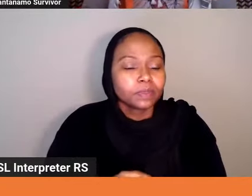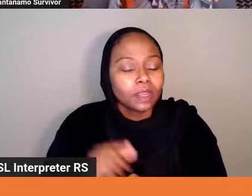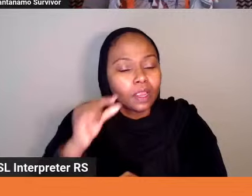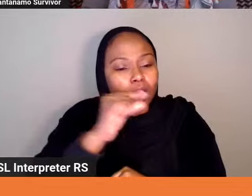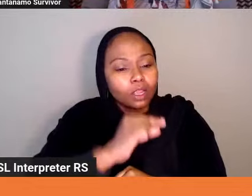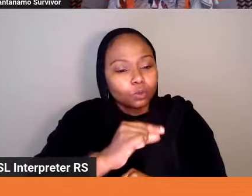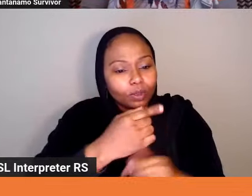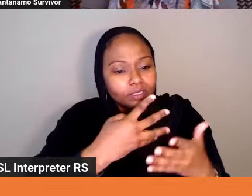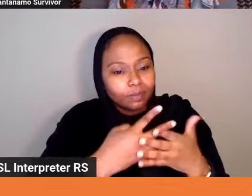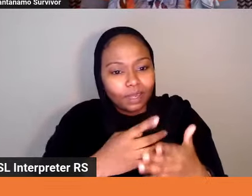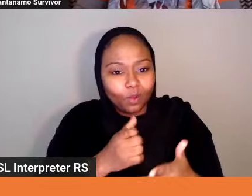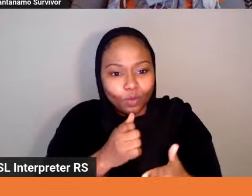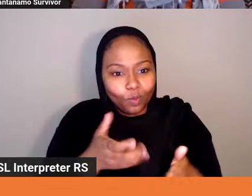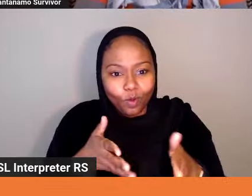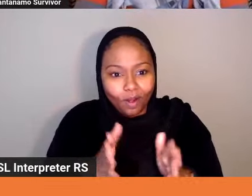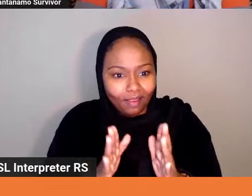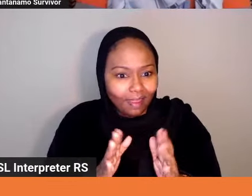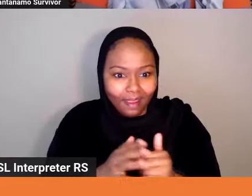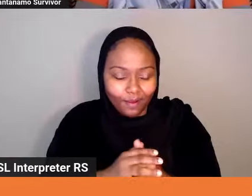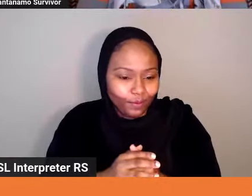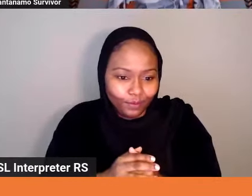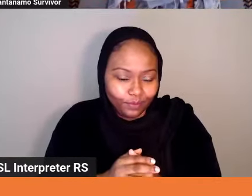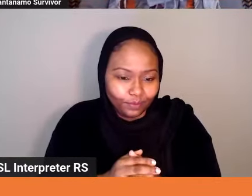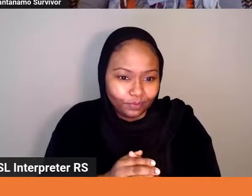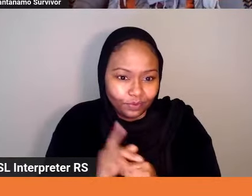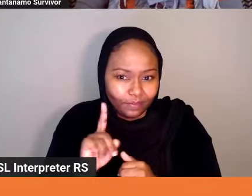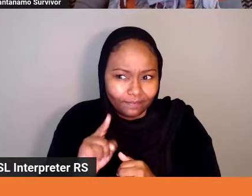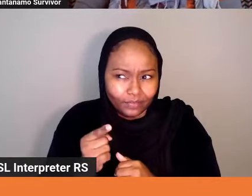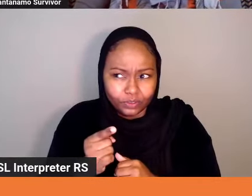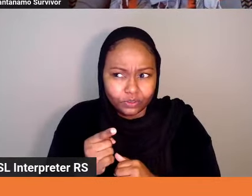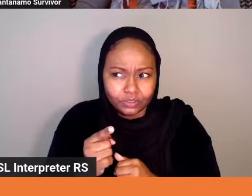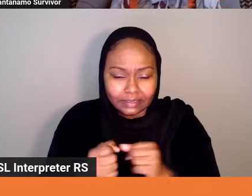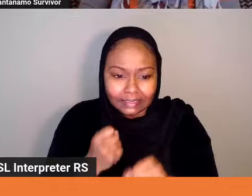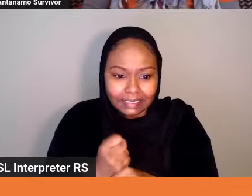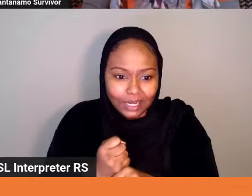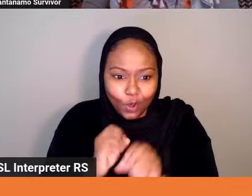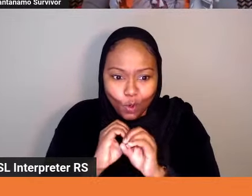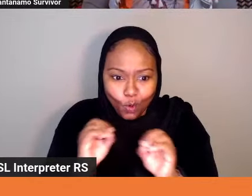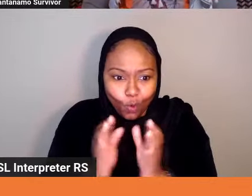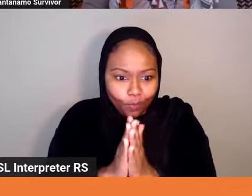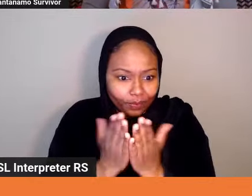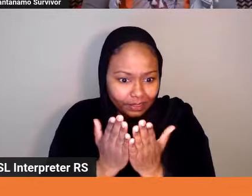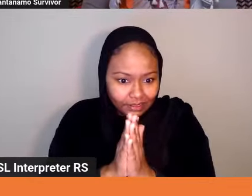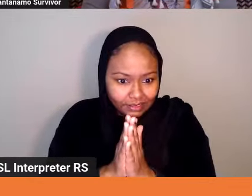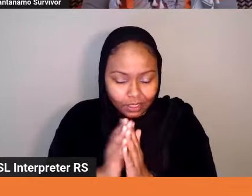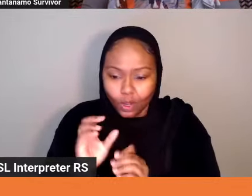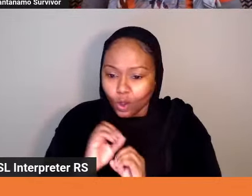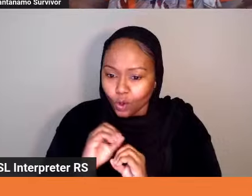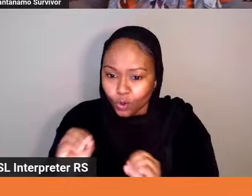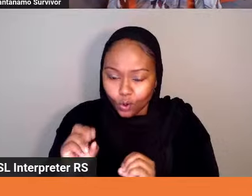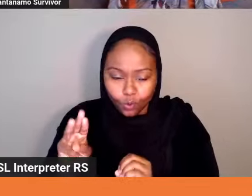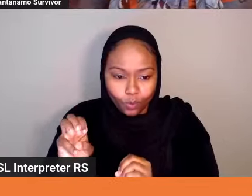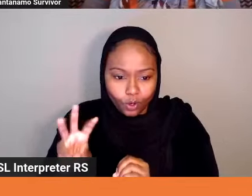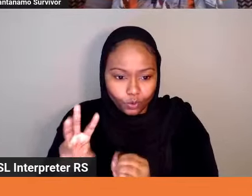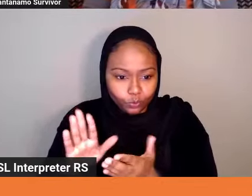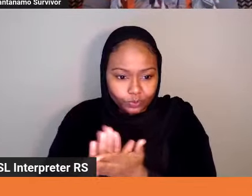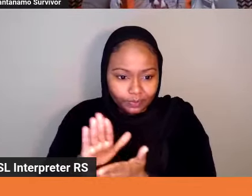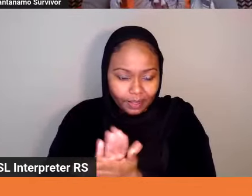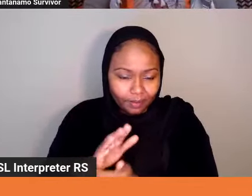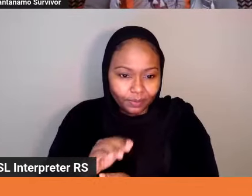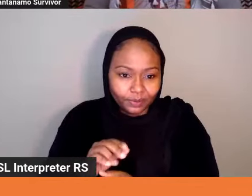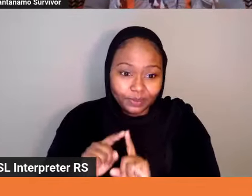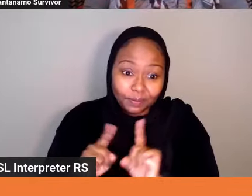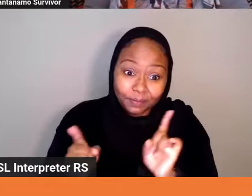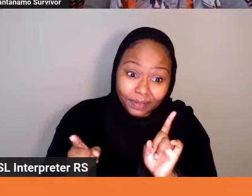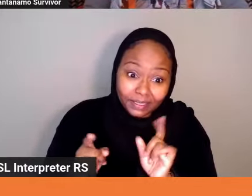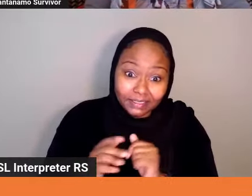weren't allowed to have any kind, like for the first years, allowed to have any pens, papers, or books. In 2010, however, we managed,